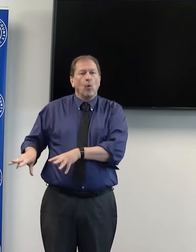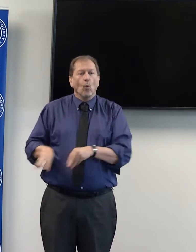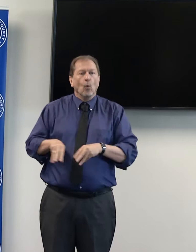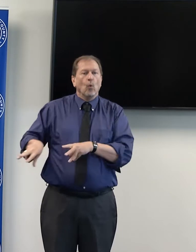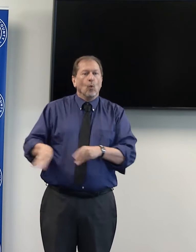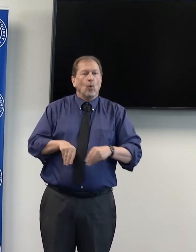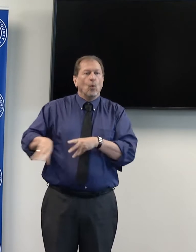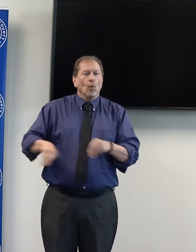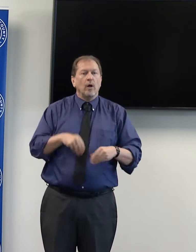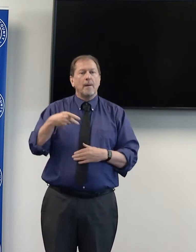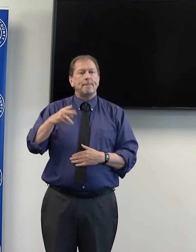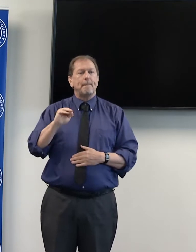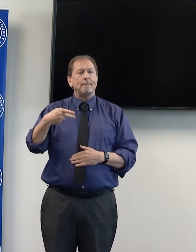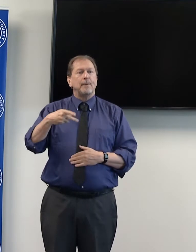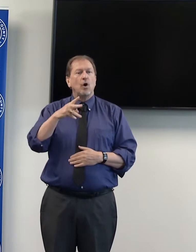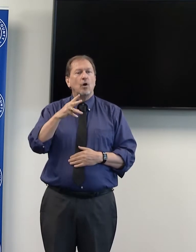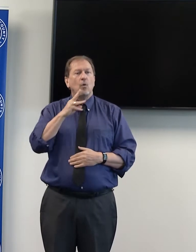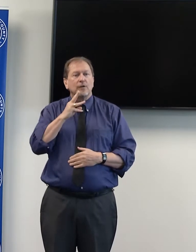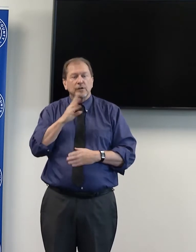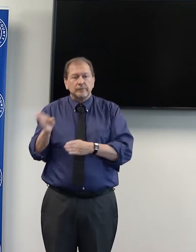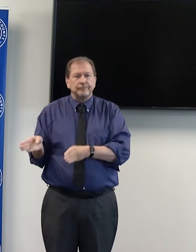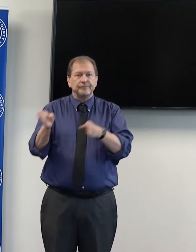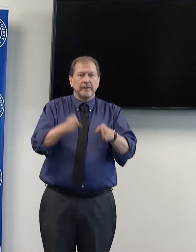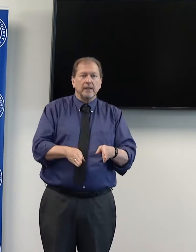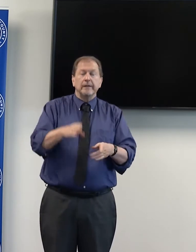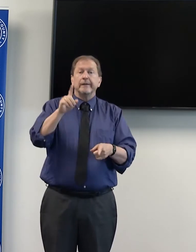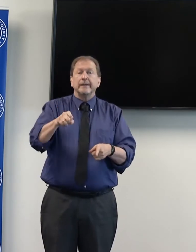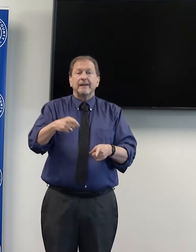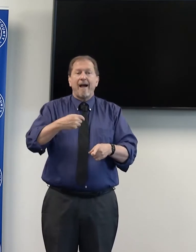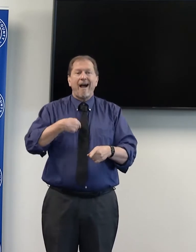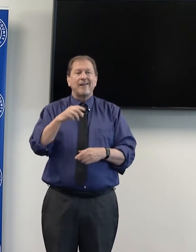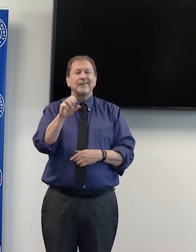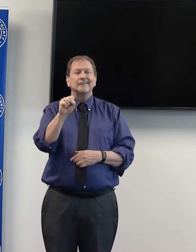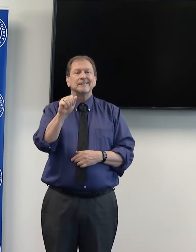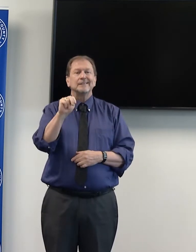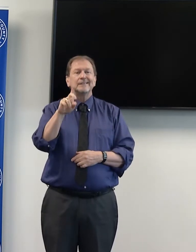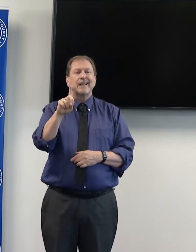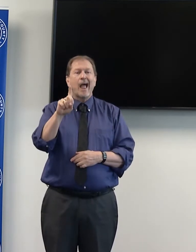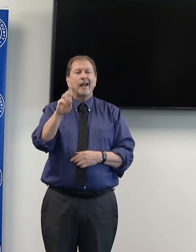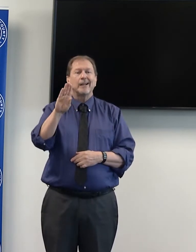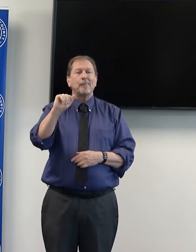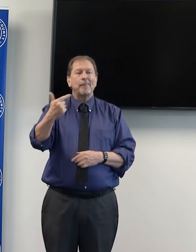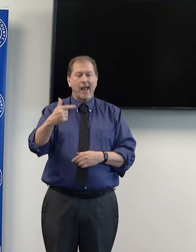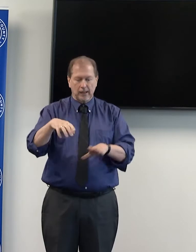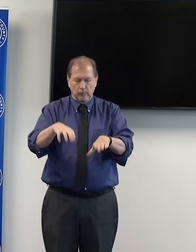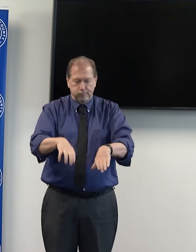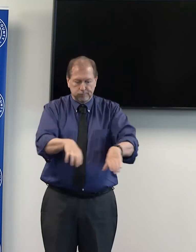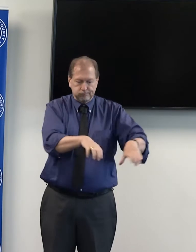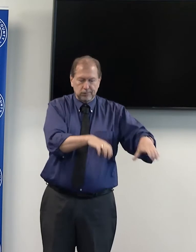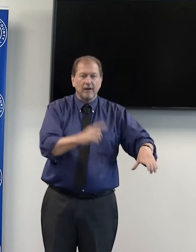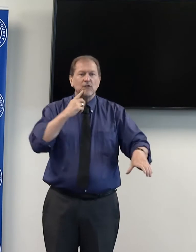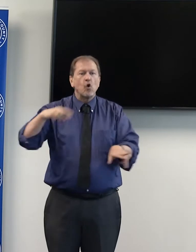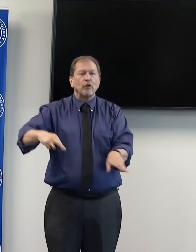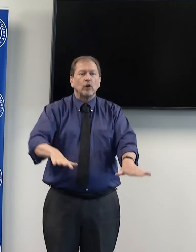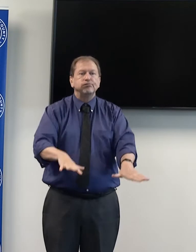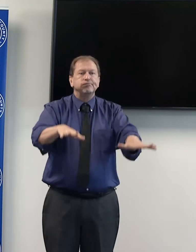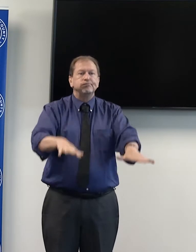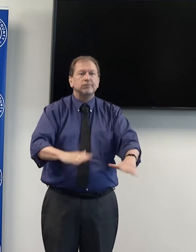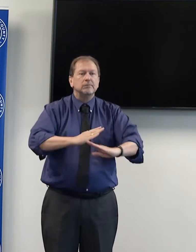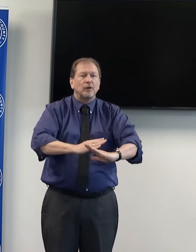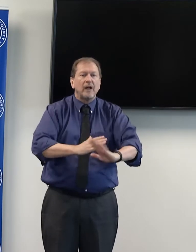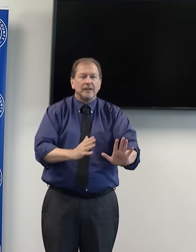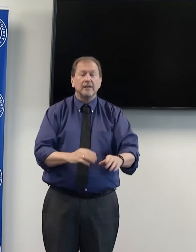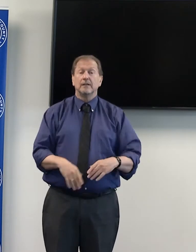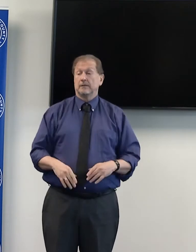this. We did the same thing last night. We understand that there is unrest at a certain location within your community. How can we help?